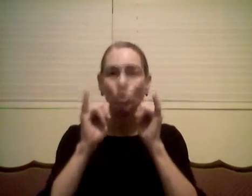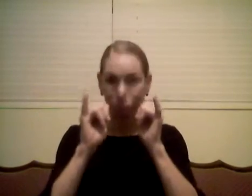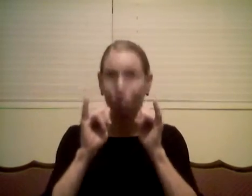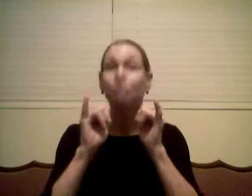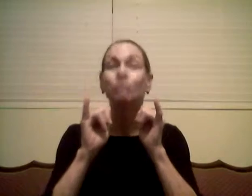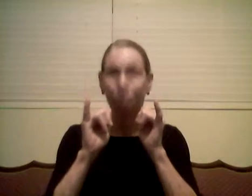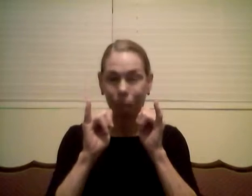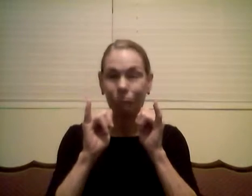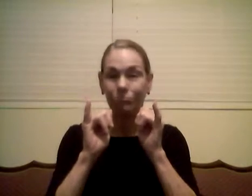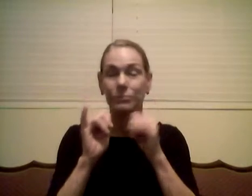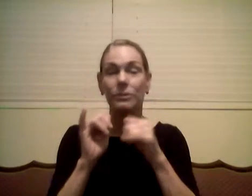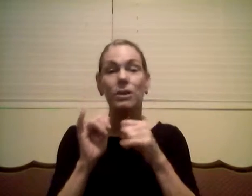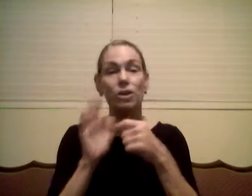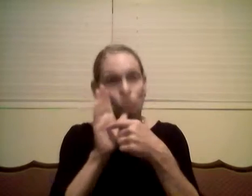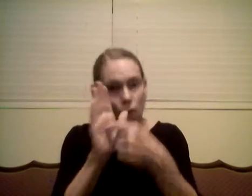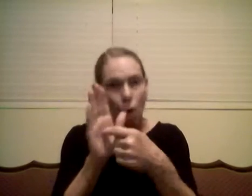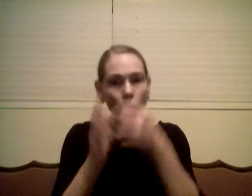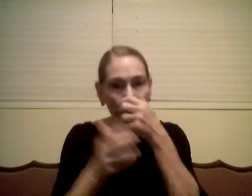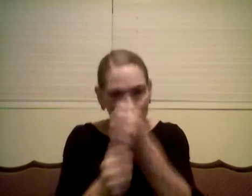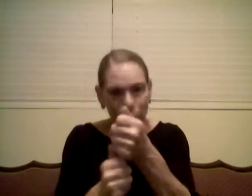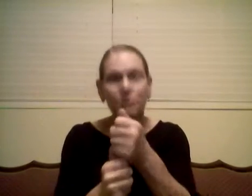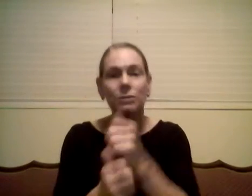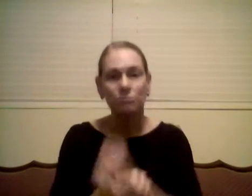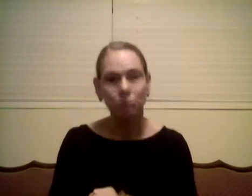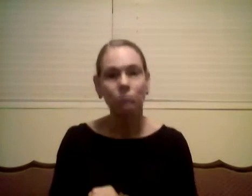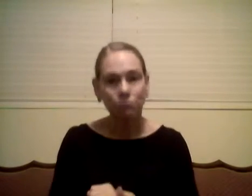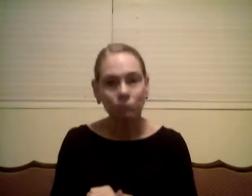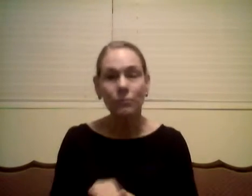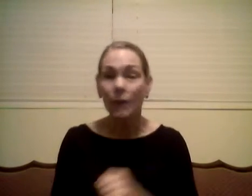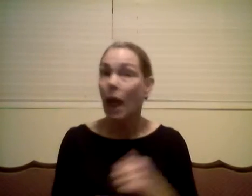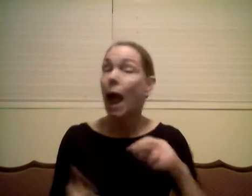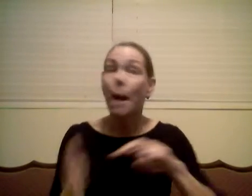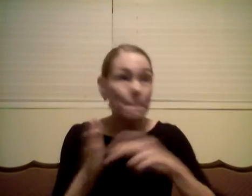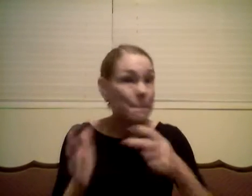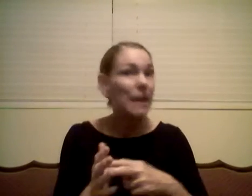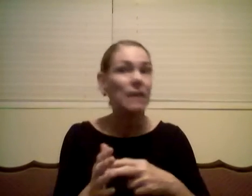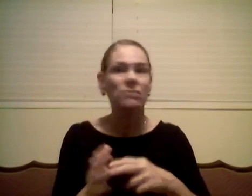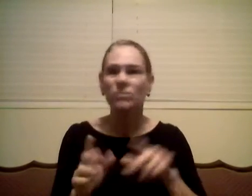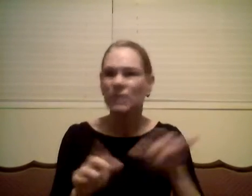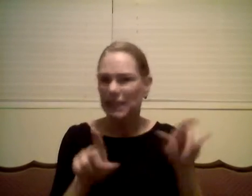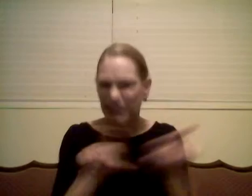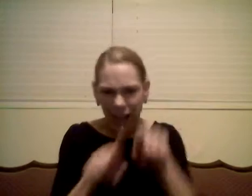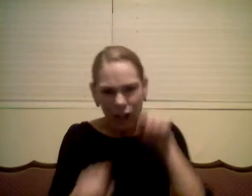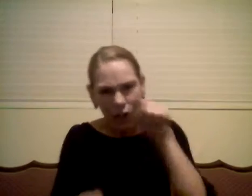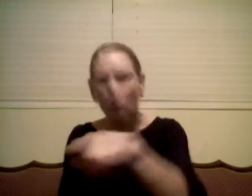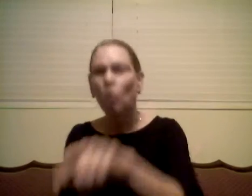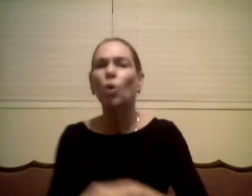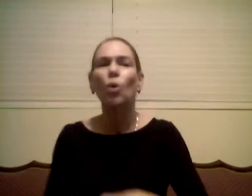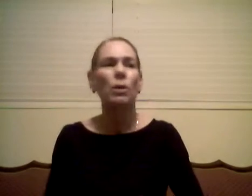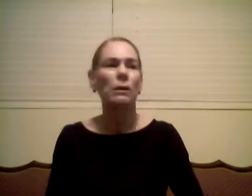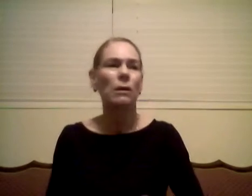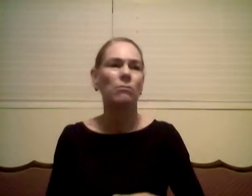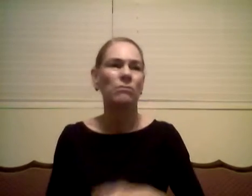showing interest. All right? Now, these are people that aren't randoms off the street. They're just like you. We're the largest recruiter of college graduates, and we hired something